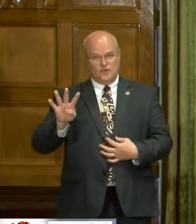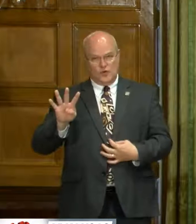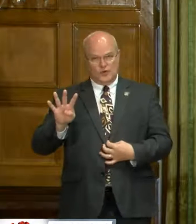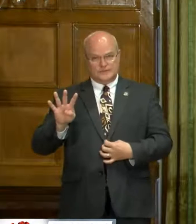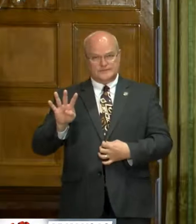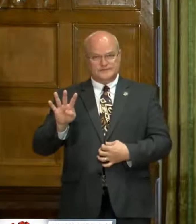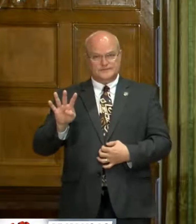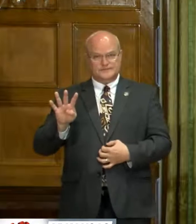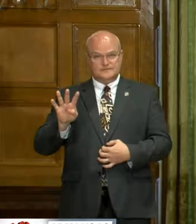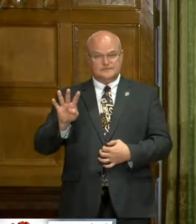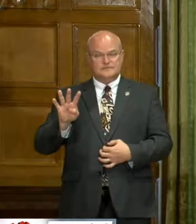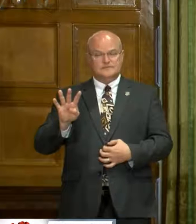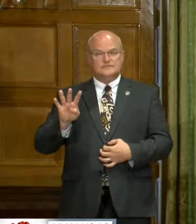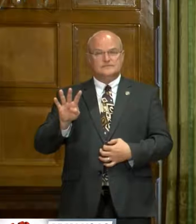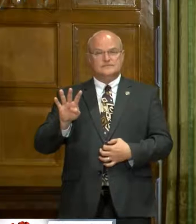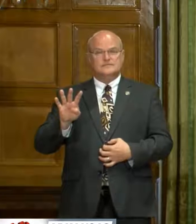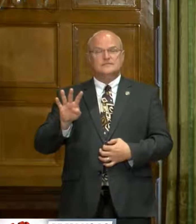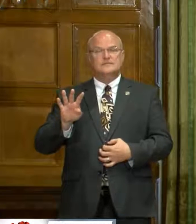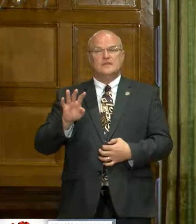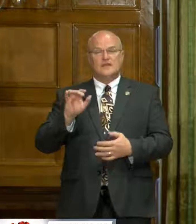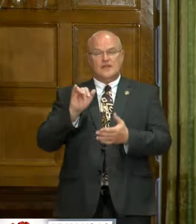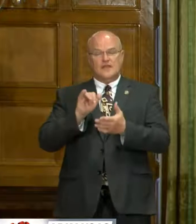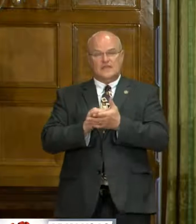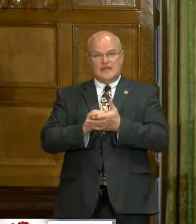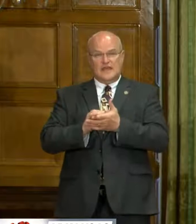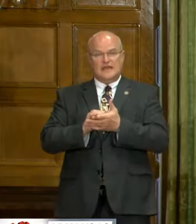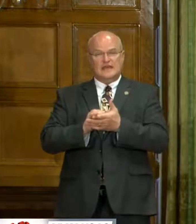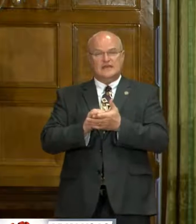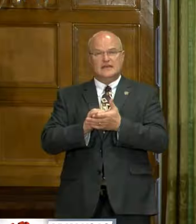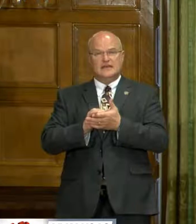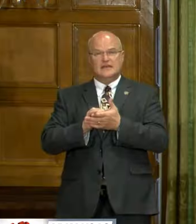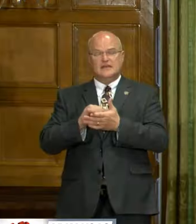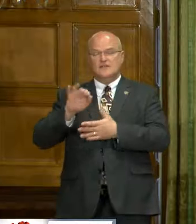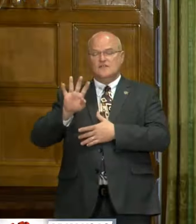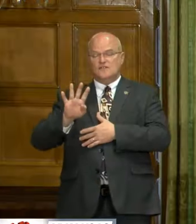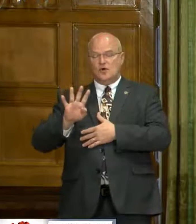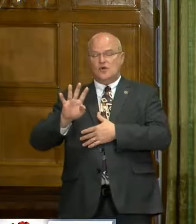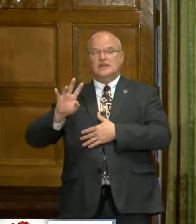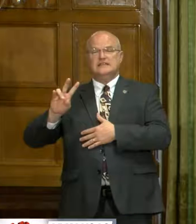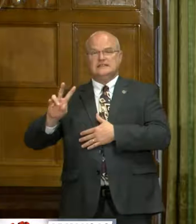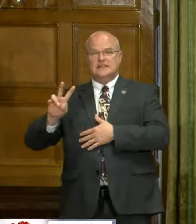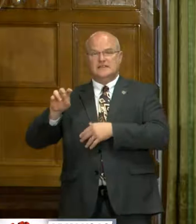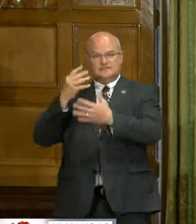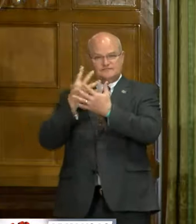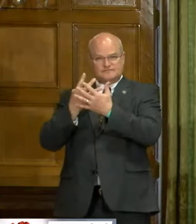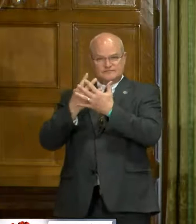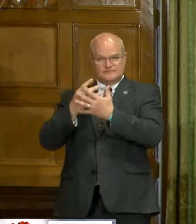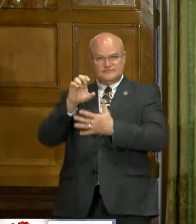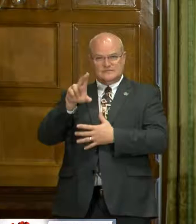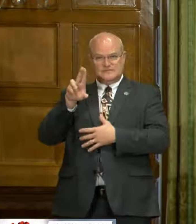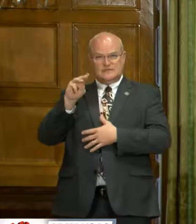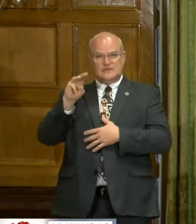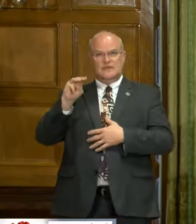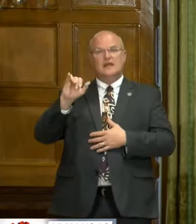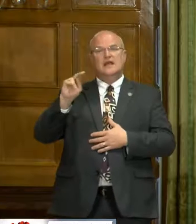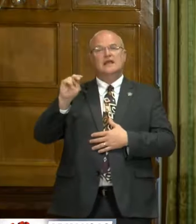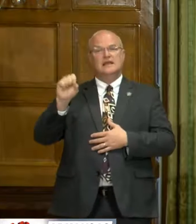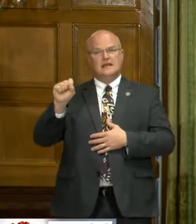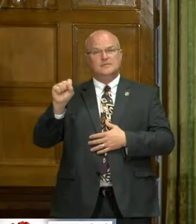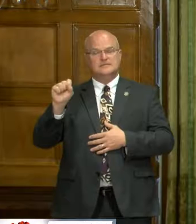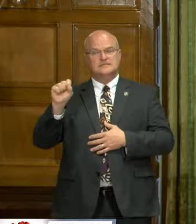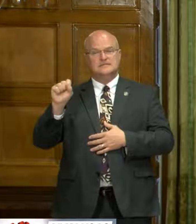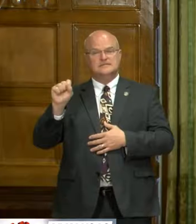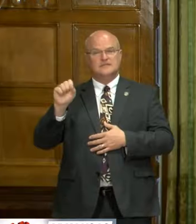84 cases. Of those, 47 were in the Cummins unit,